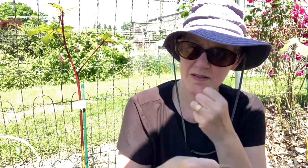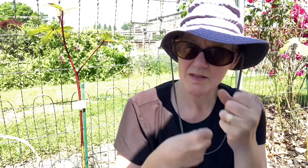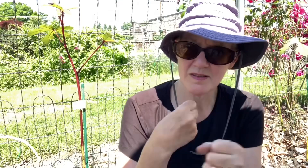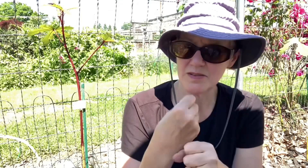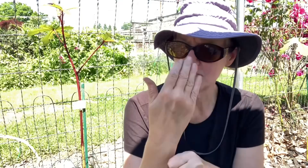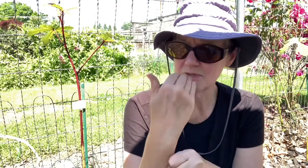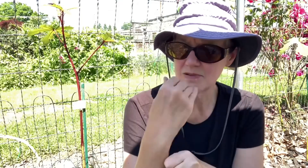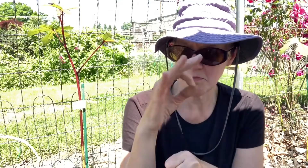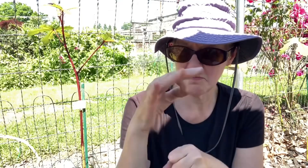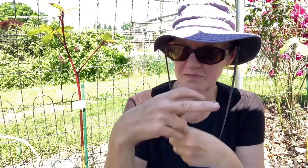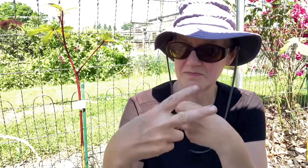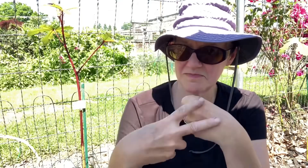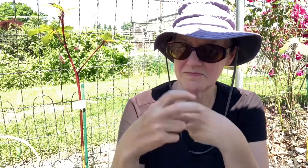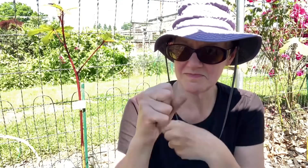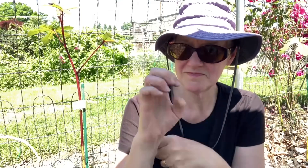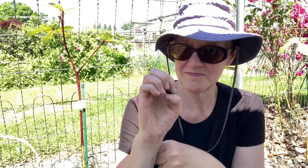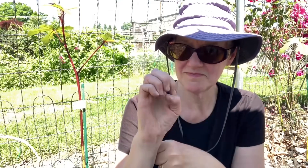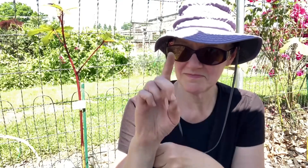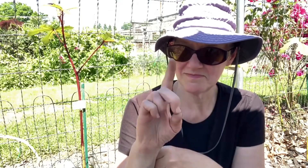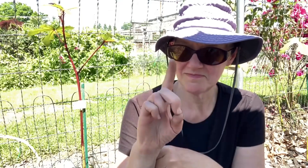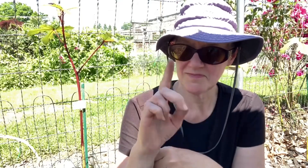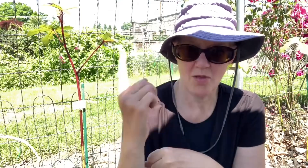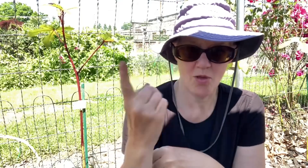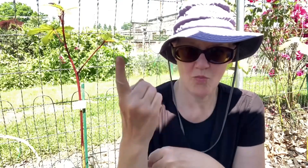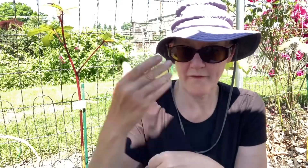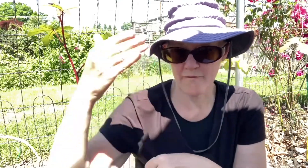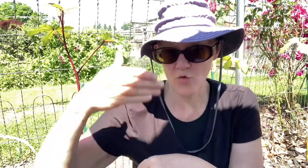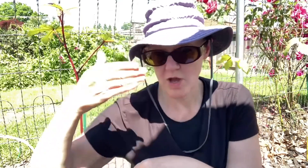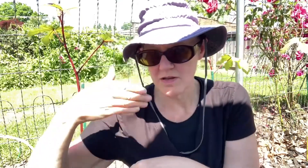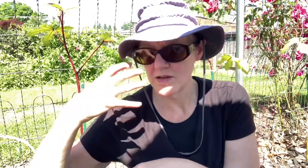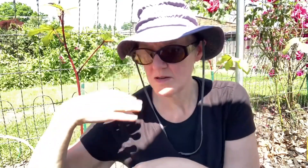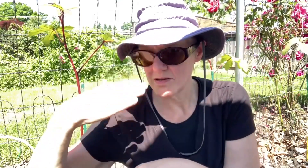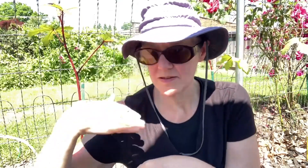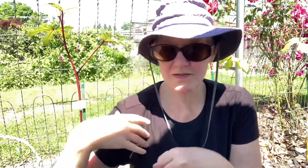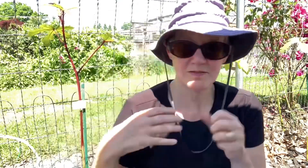back and the hot peppers in the front.